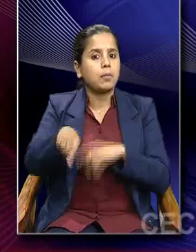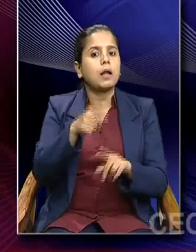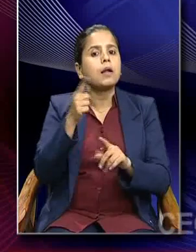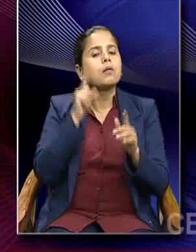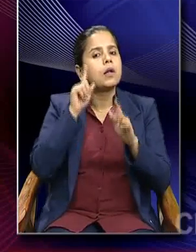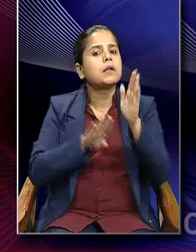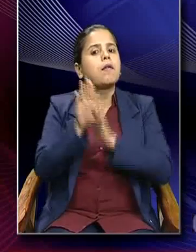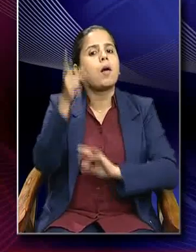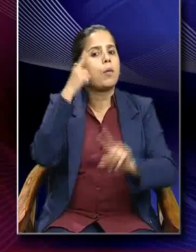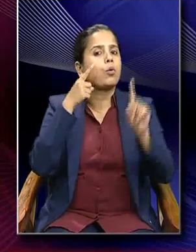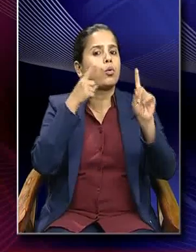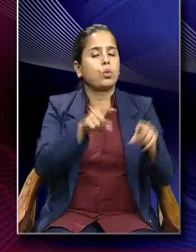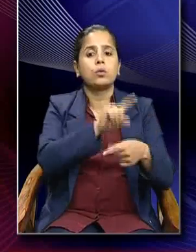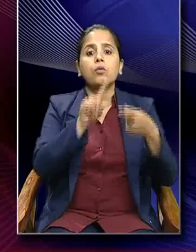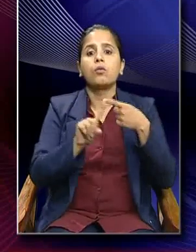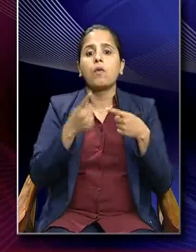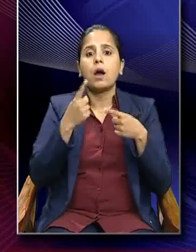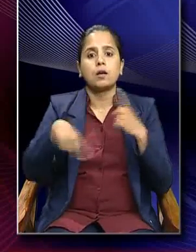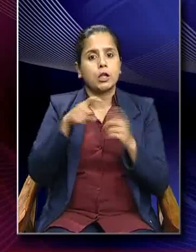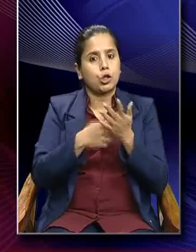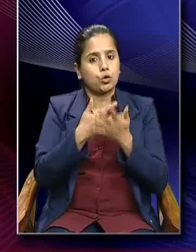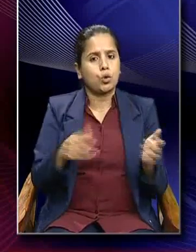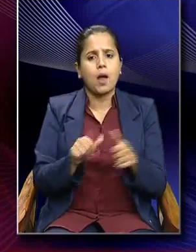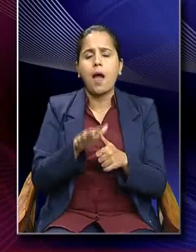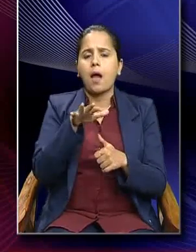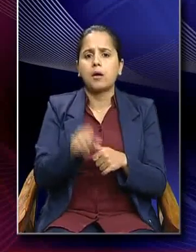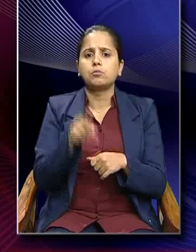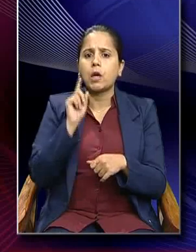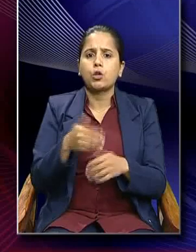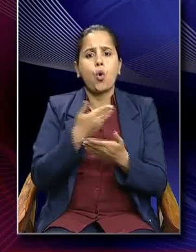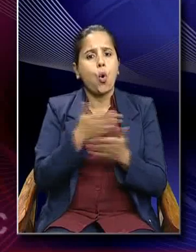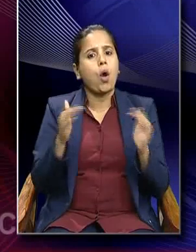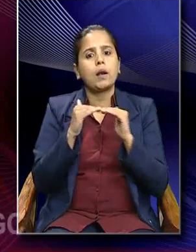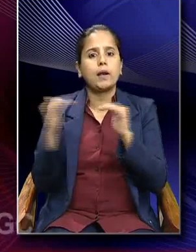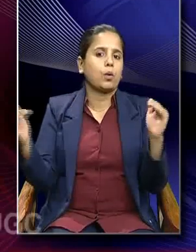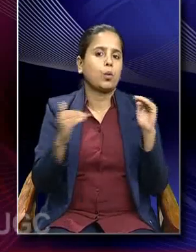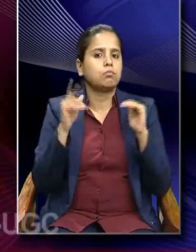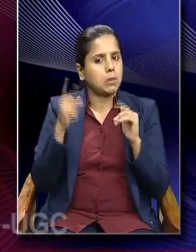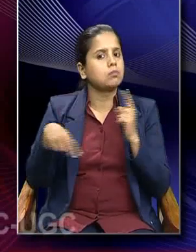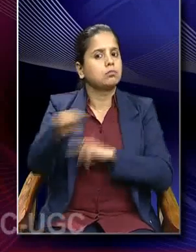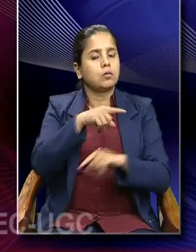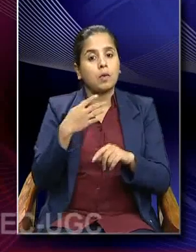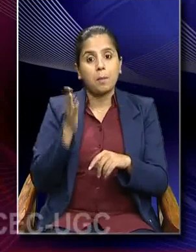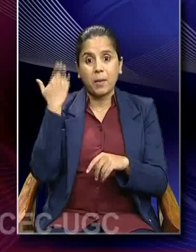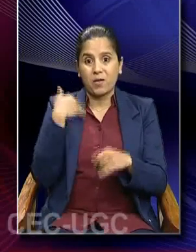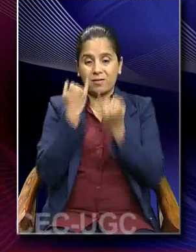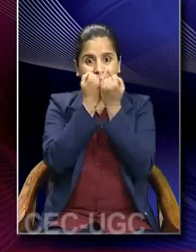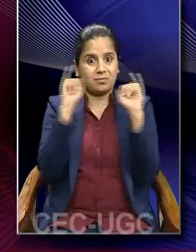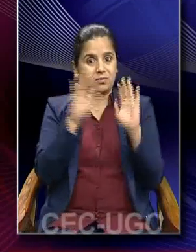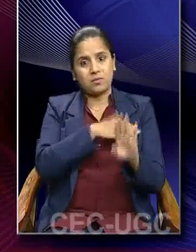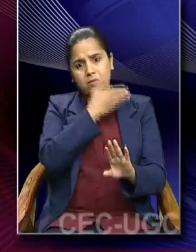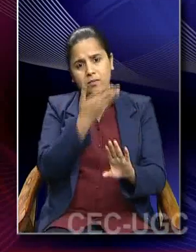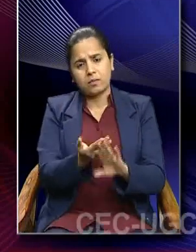of the Millennium Development Goals, that energy should be accessed to all equitably, and post-independence eras, the